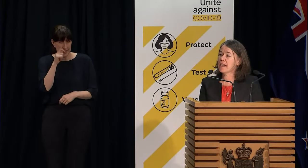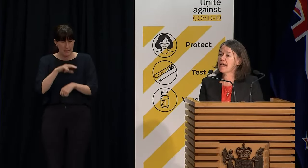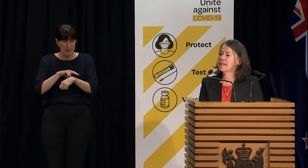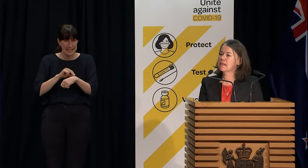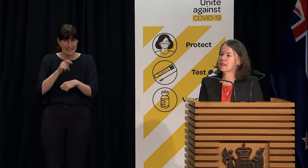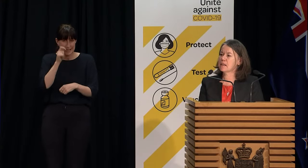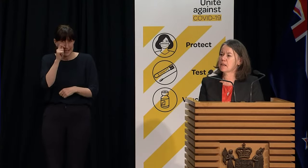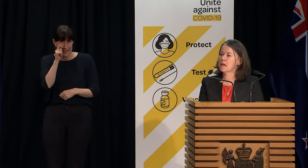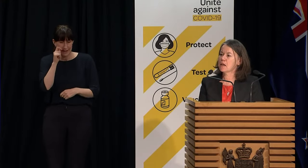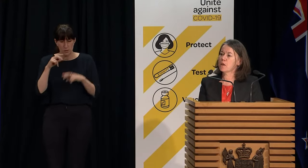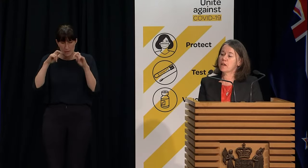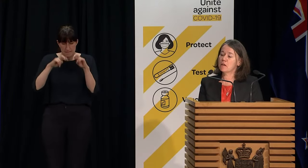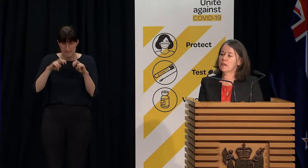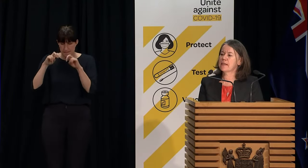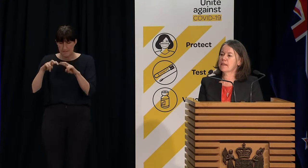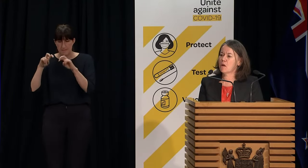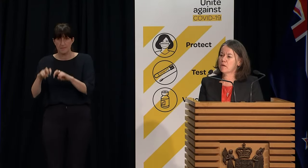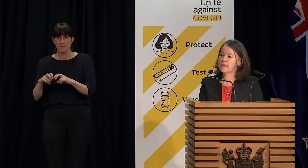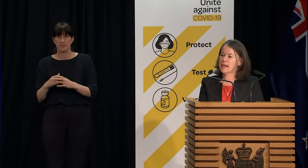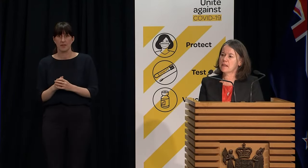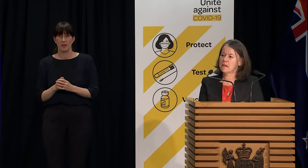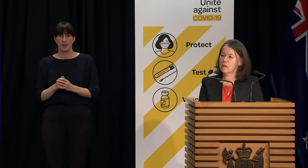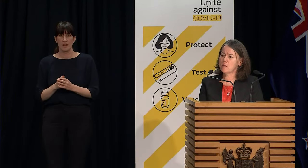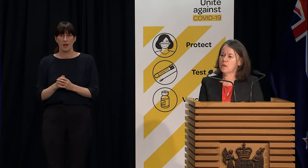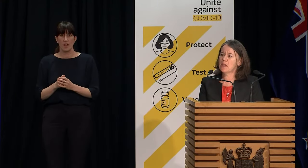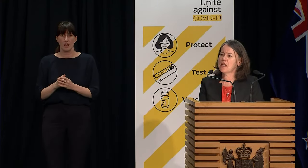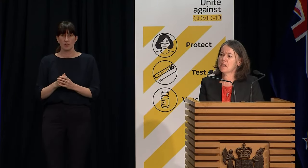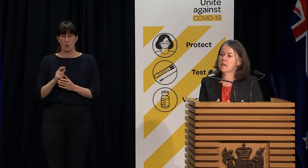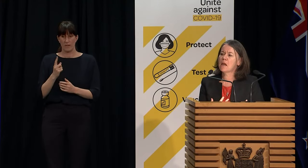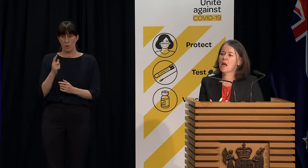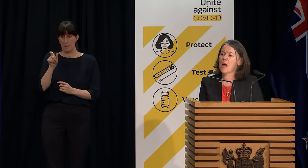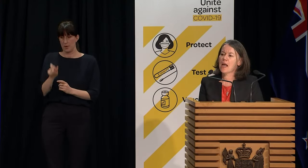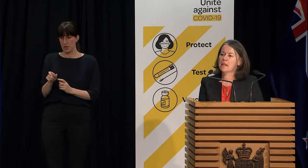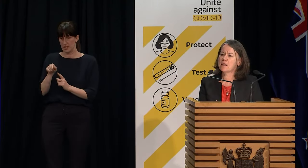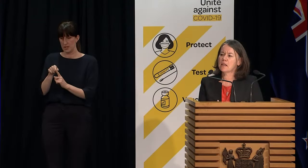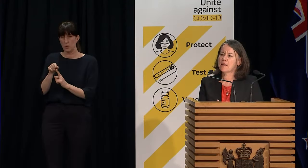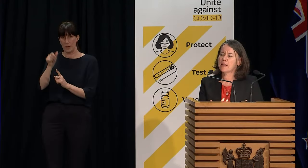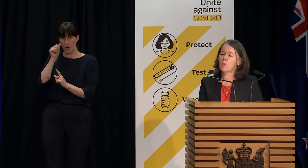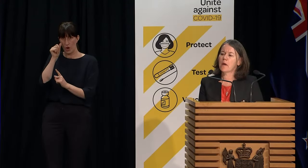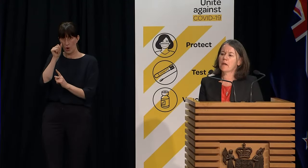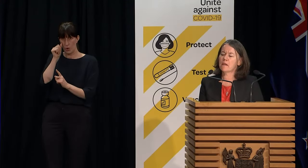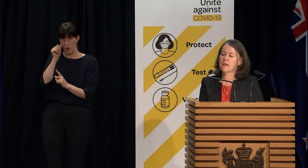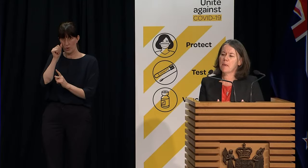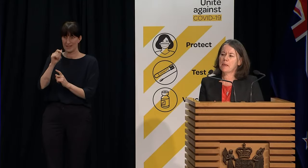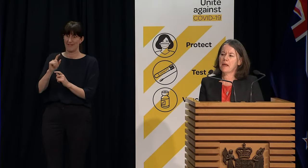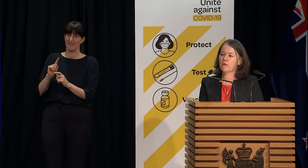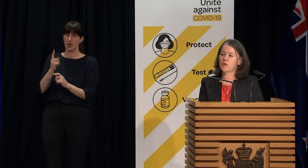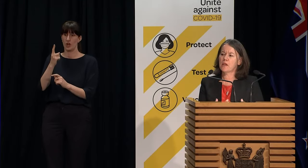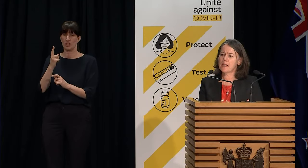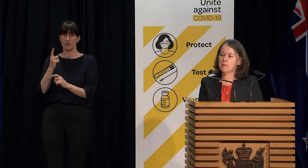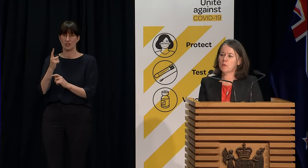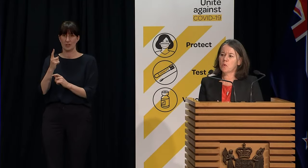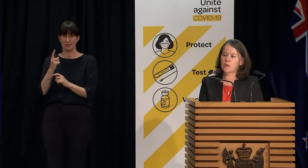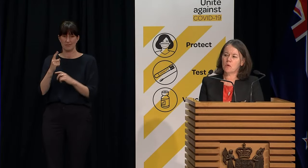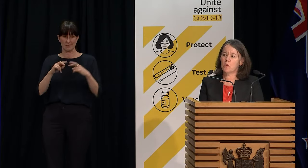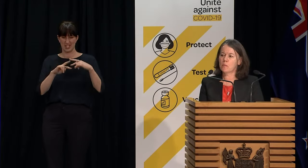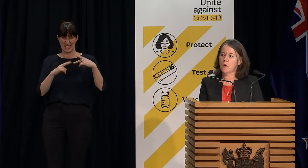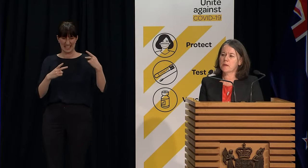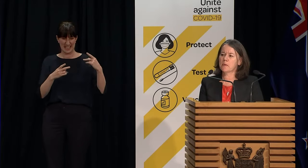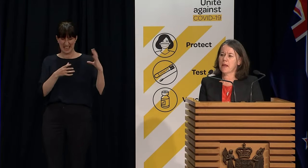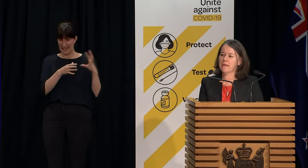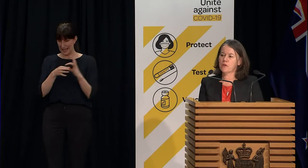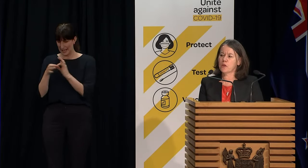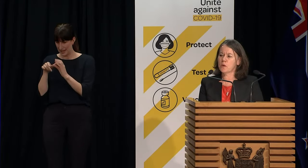have a case that's got the earliest onset in the community, and that's where the public health unit explores